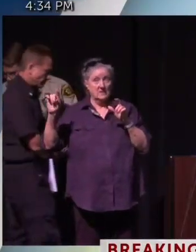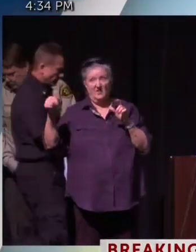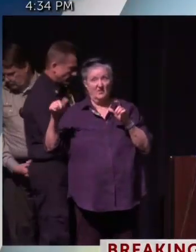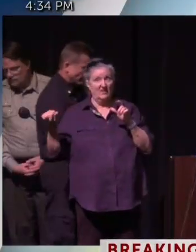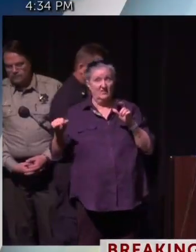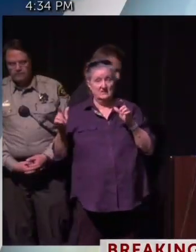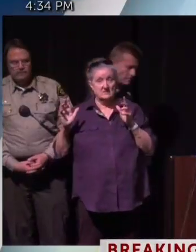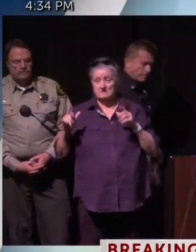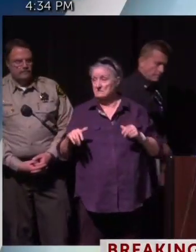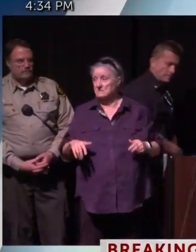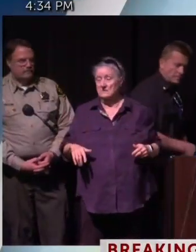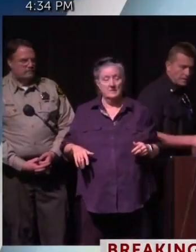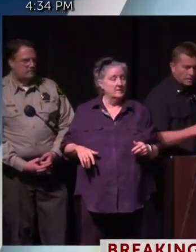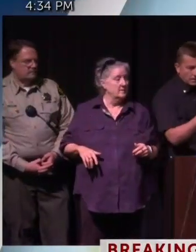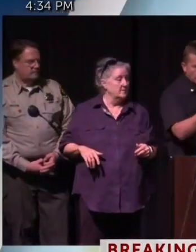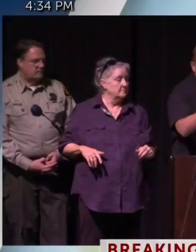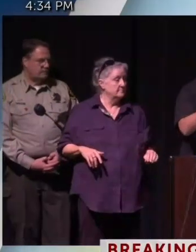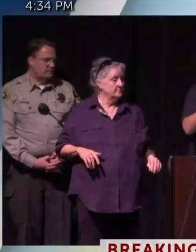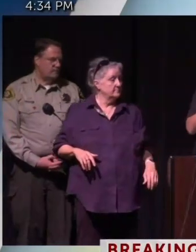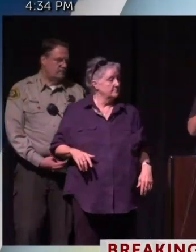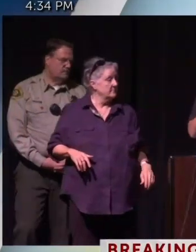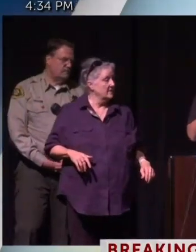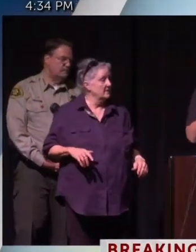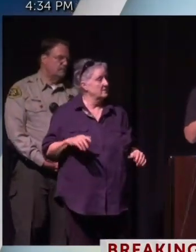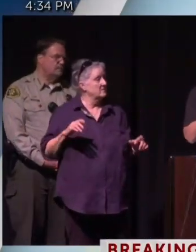other areas?